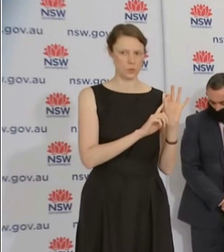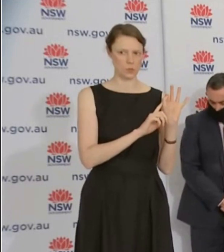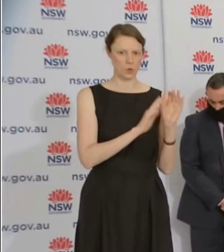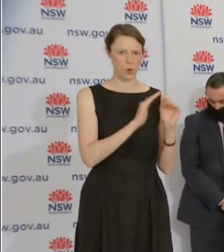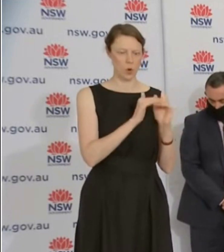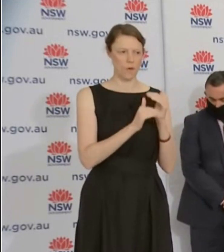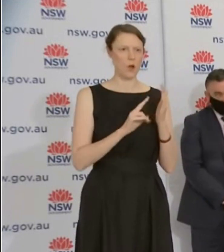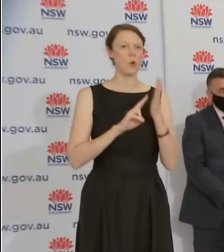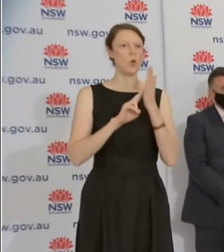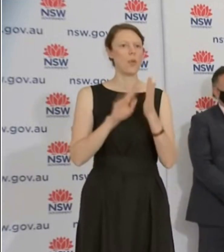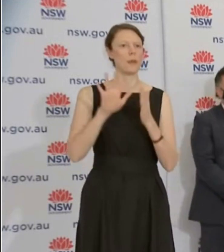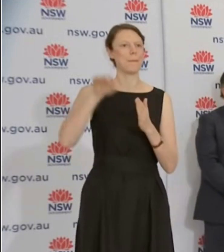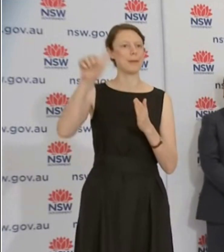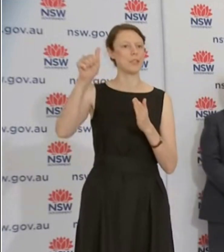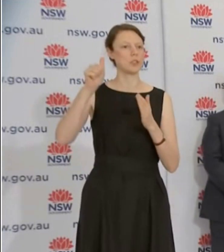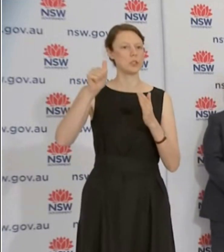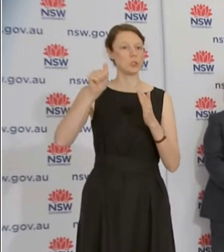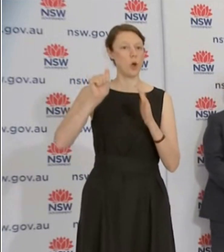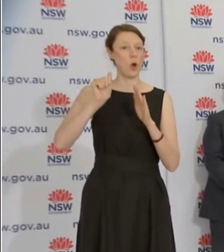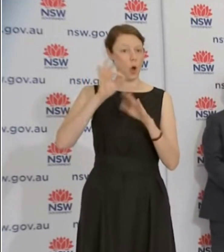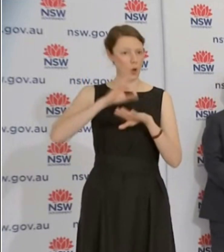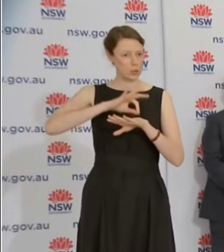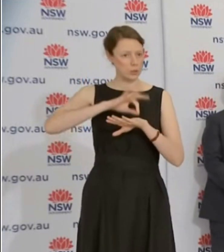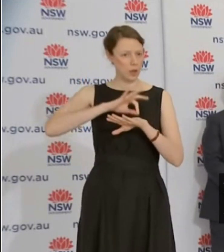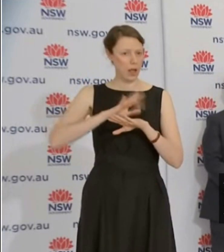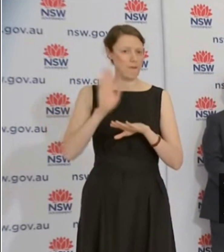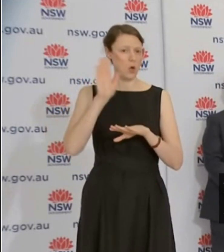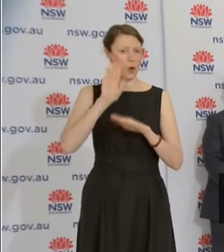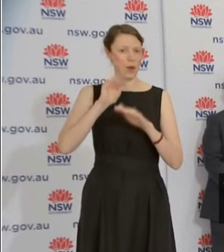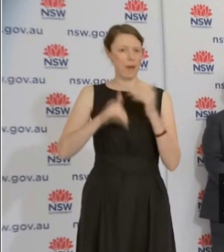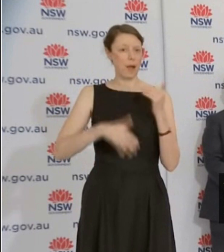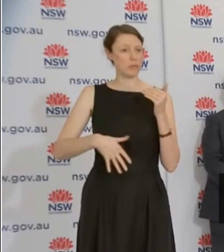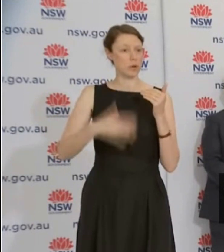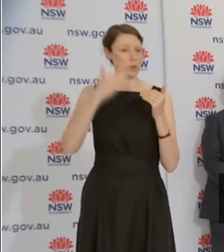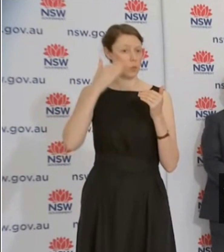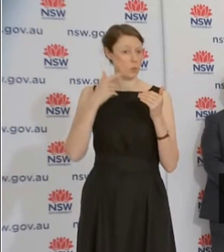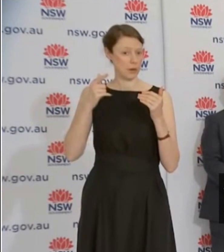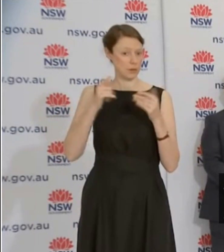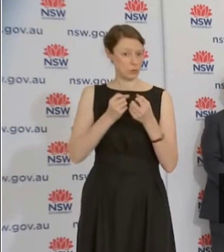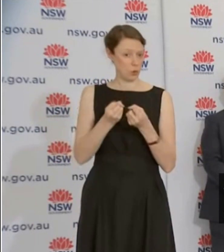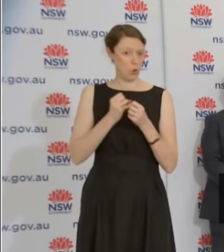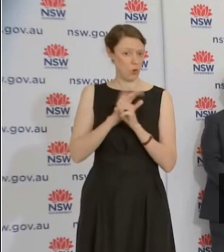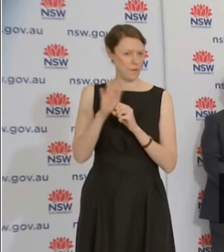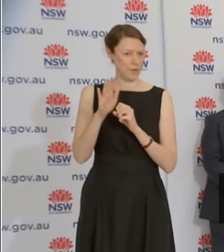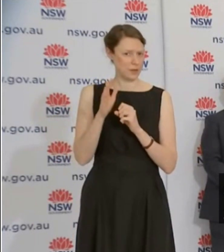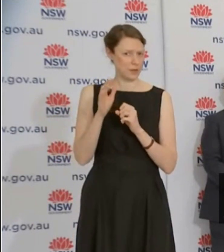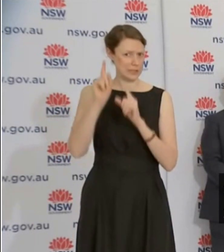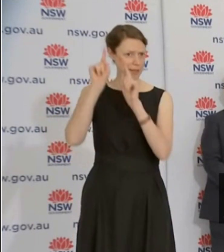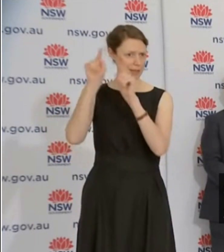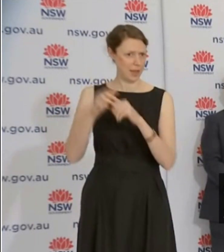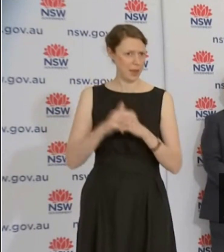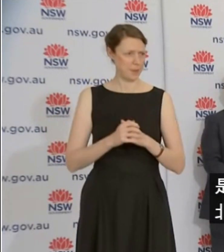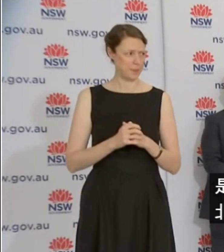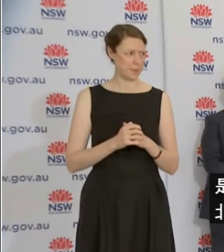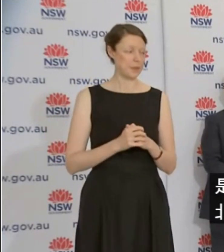Northern Beaches Hospital maternity unit. Do you have any information about that? Yes, we are aware of an exposure